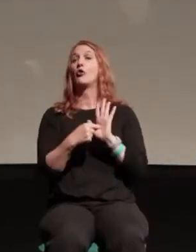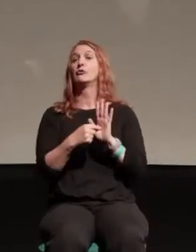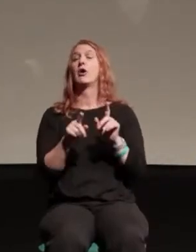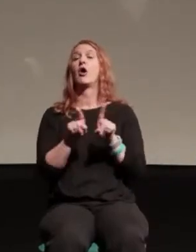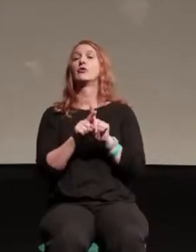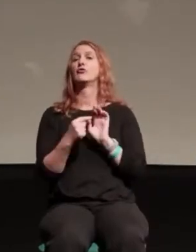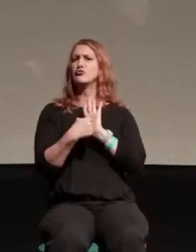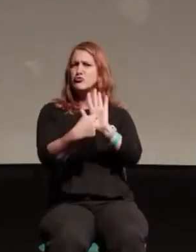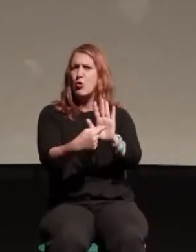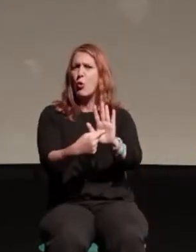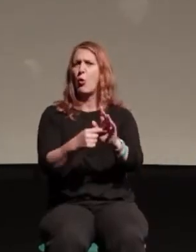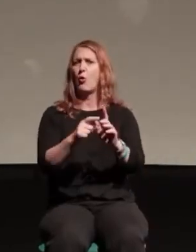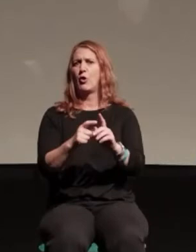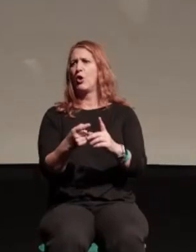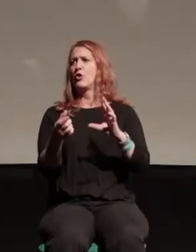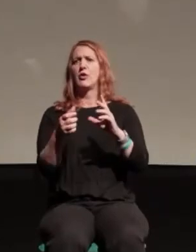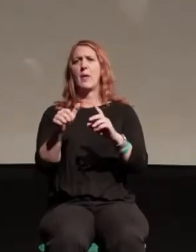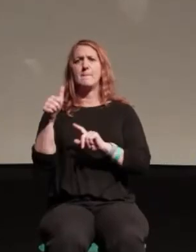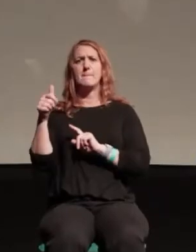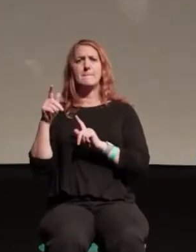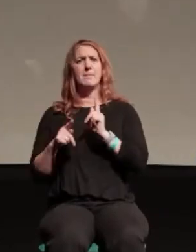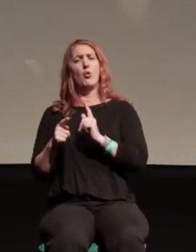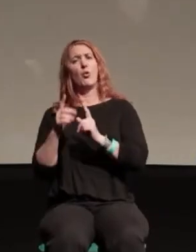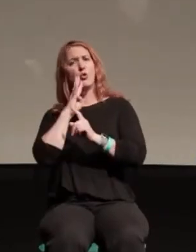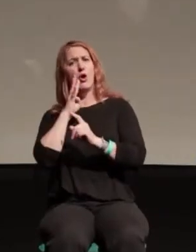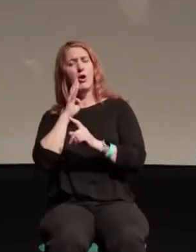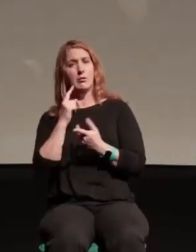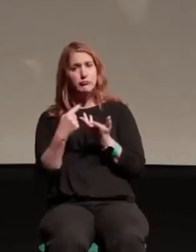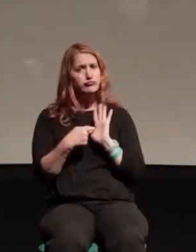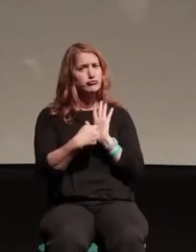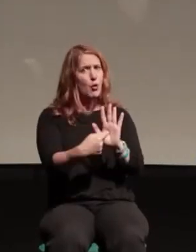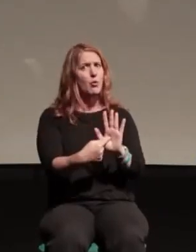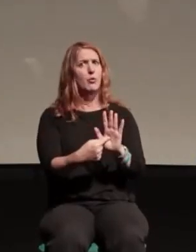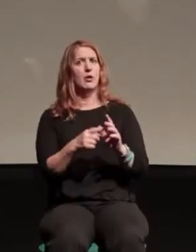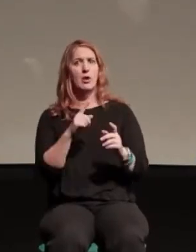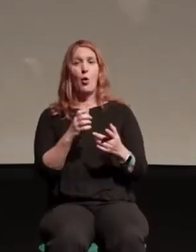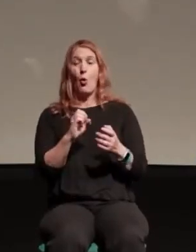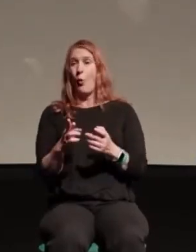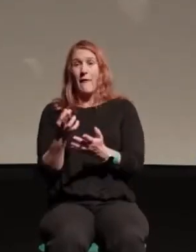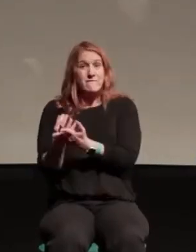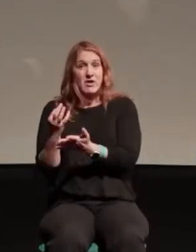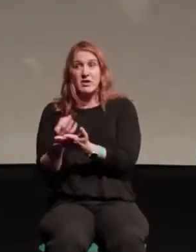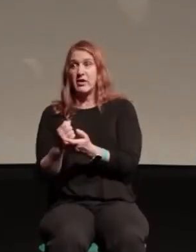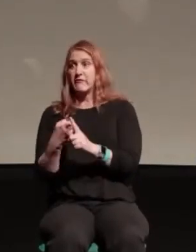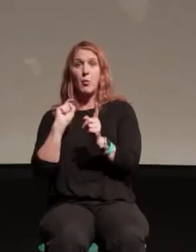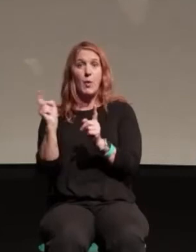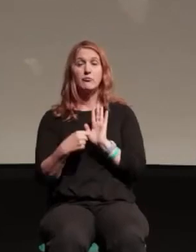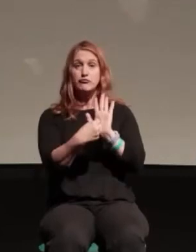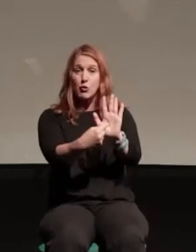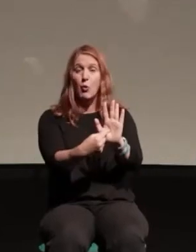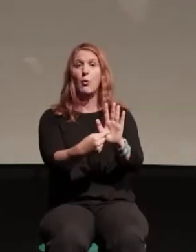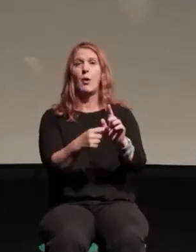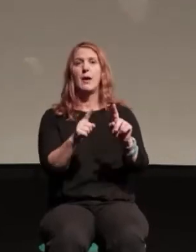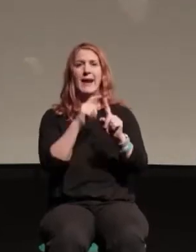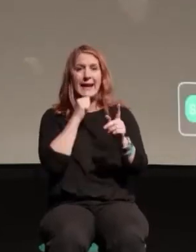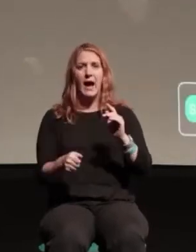So a lot of wealthy donors are now funneling their money through something called donor advised funds where they want to preserve anonymity. Just about every week